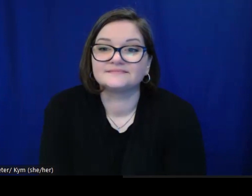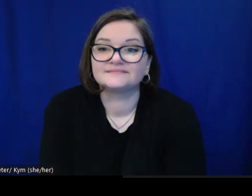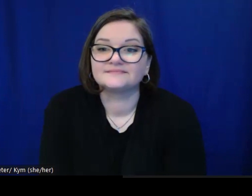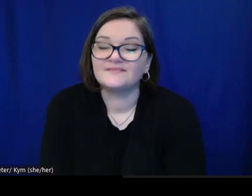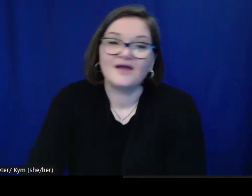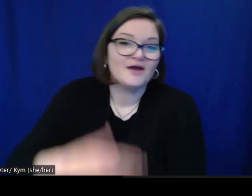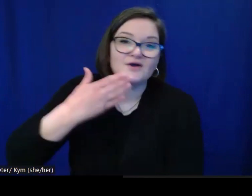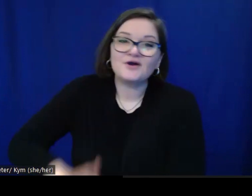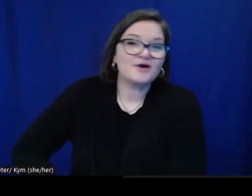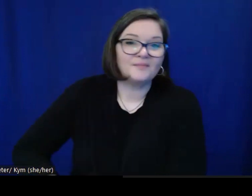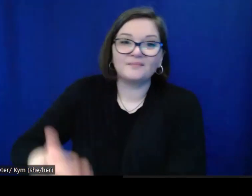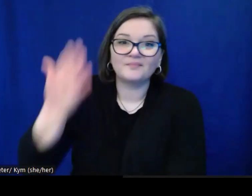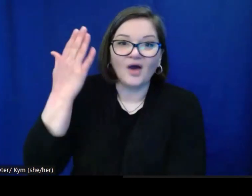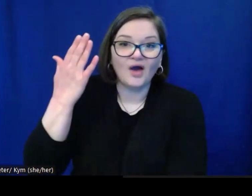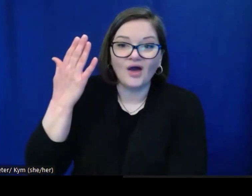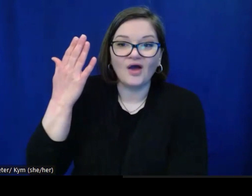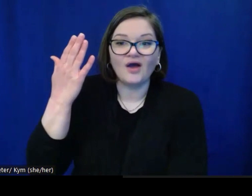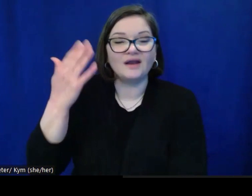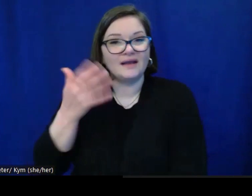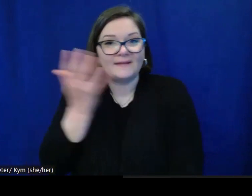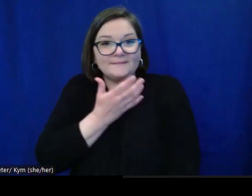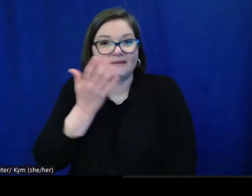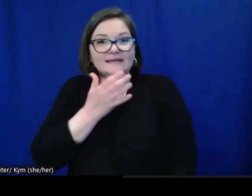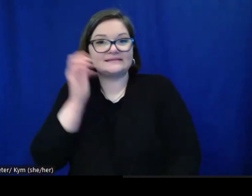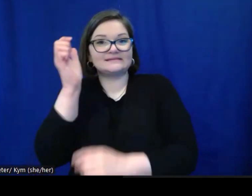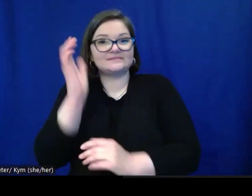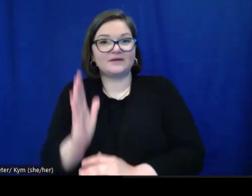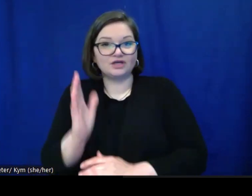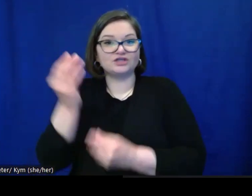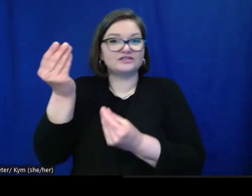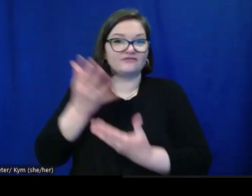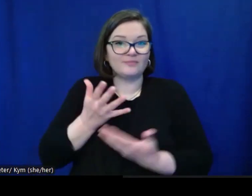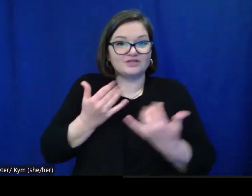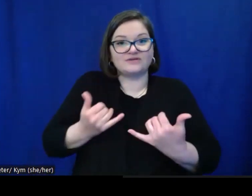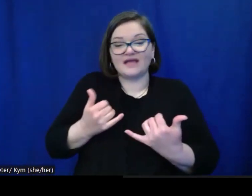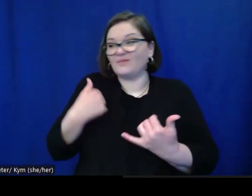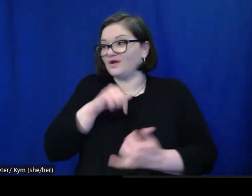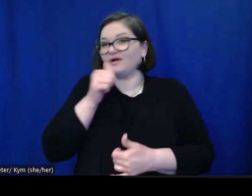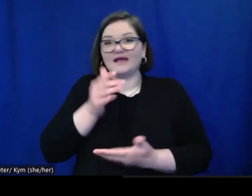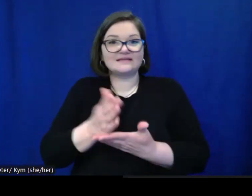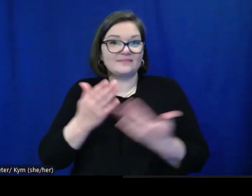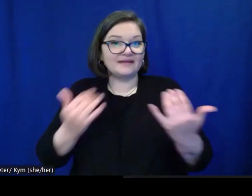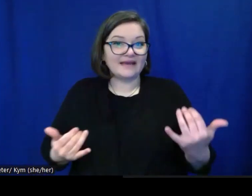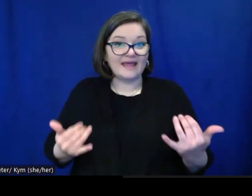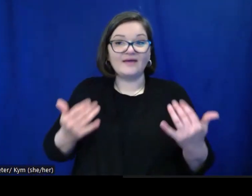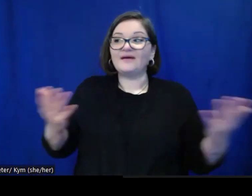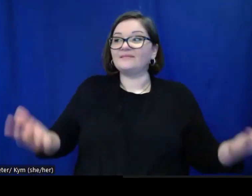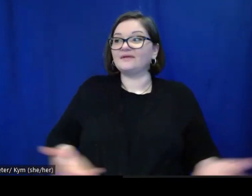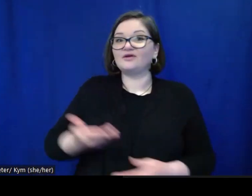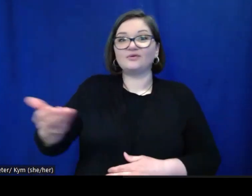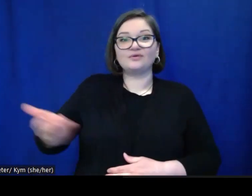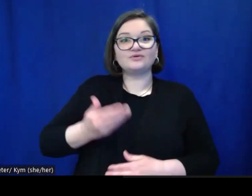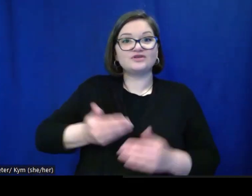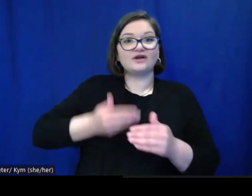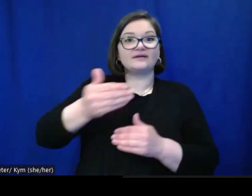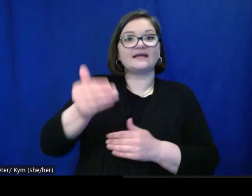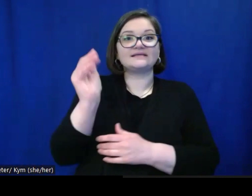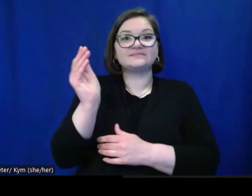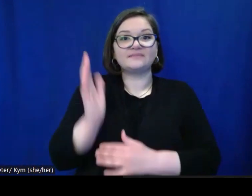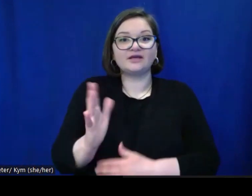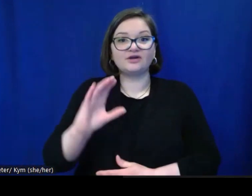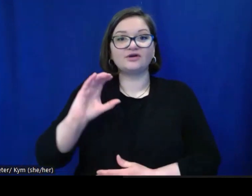Good morning. Incredibly good speakers and information today. It does not stop there. I am here to introduce the next speaker, Christina